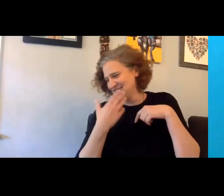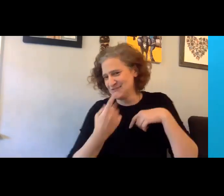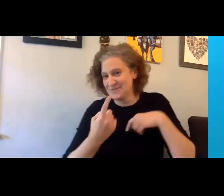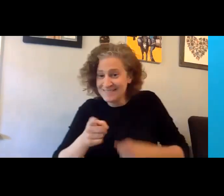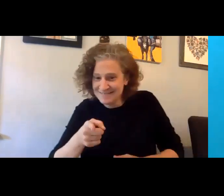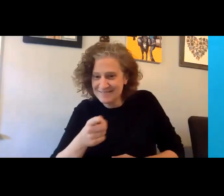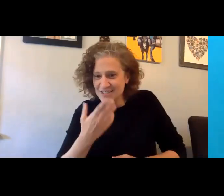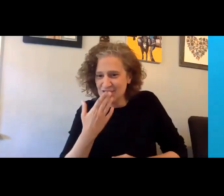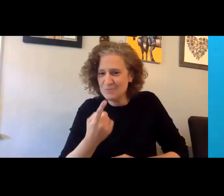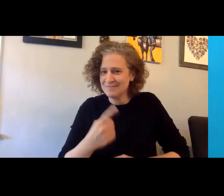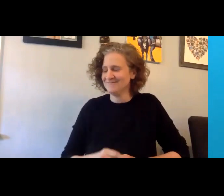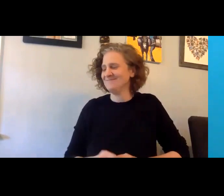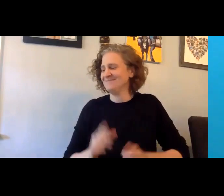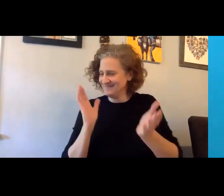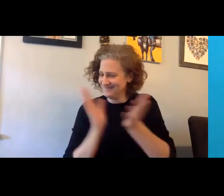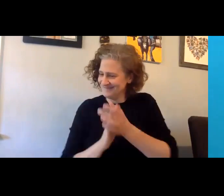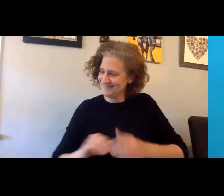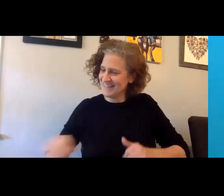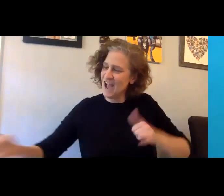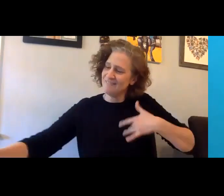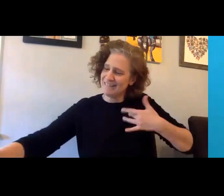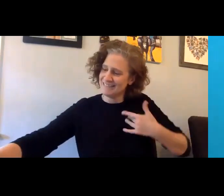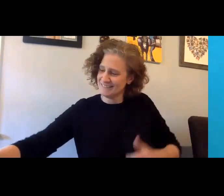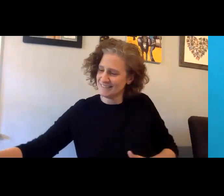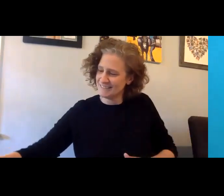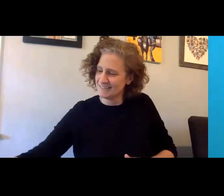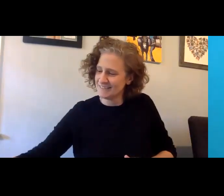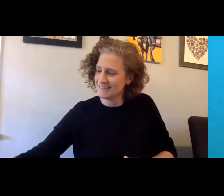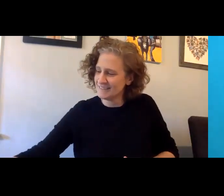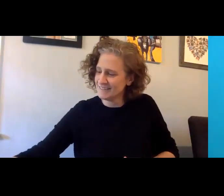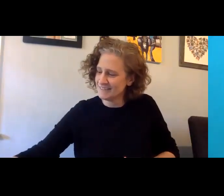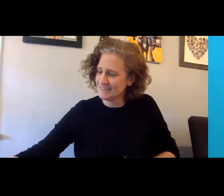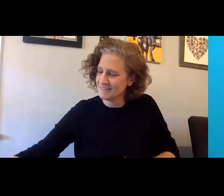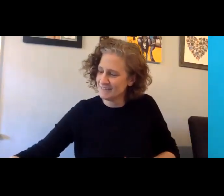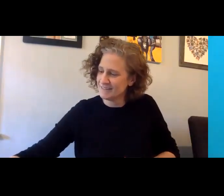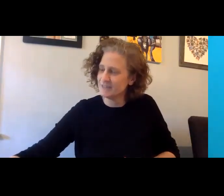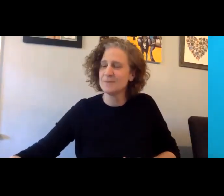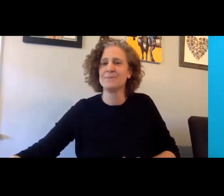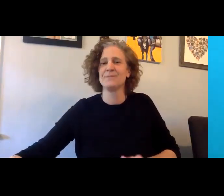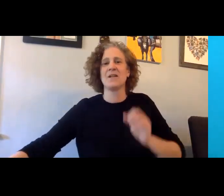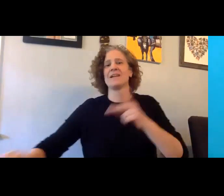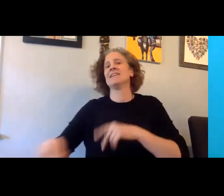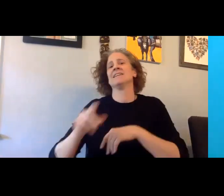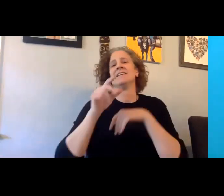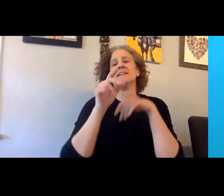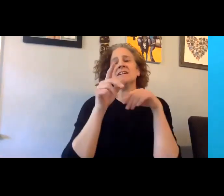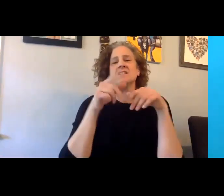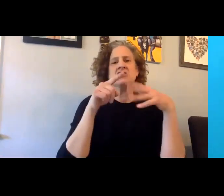How much finger spelling is that? Okay, that's a good one. All right, I feel, okay.